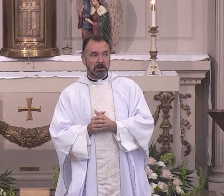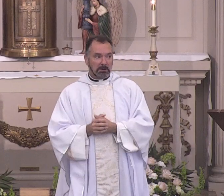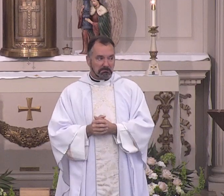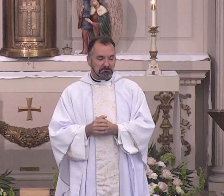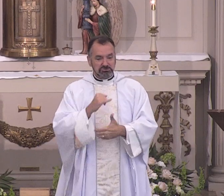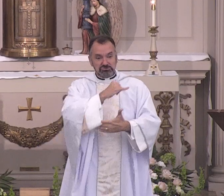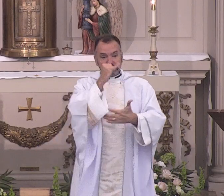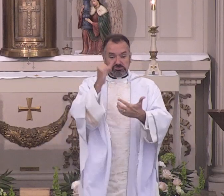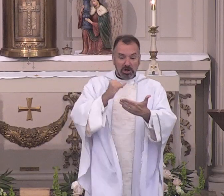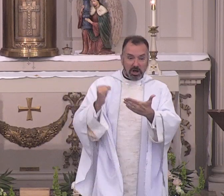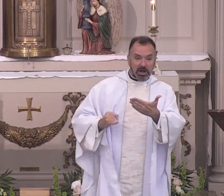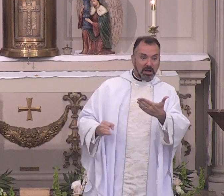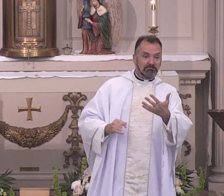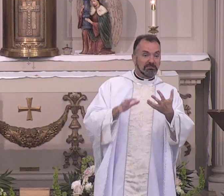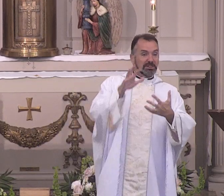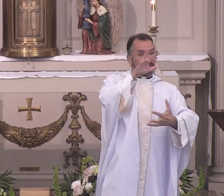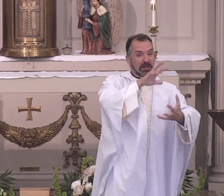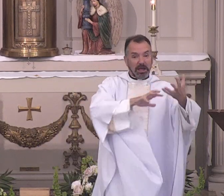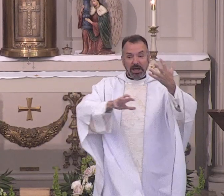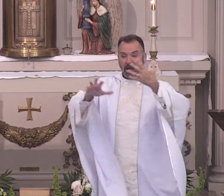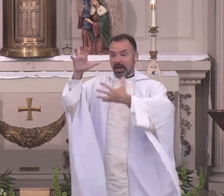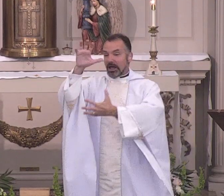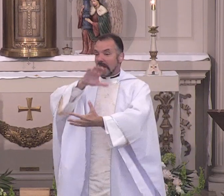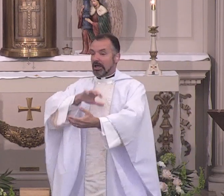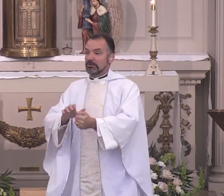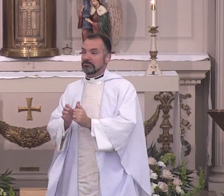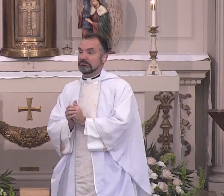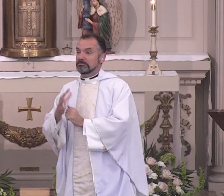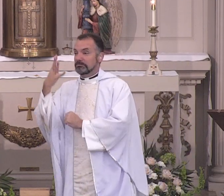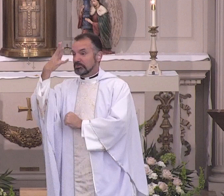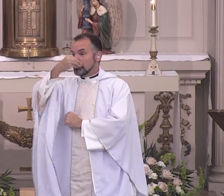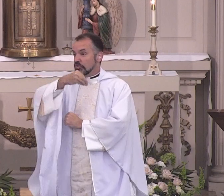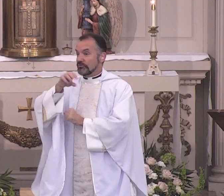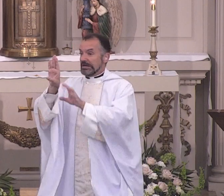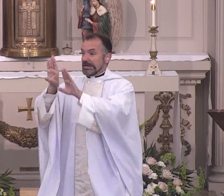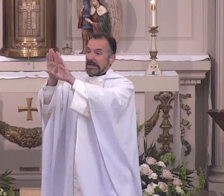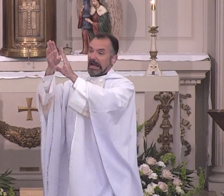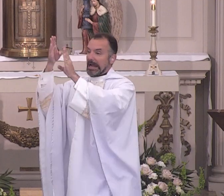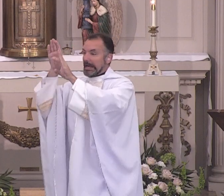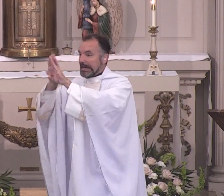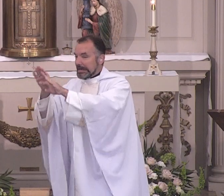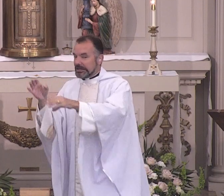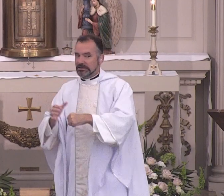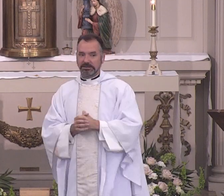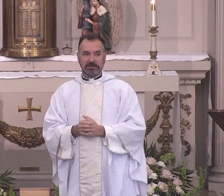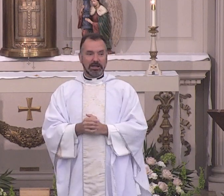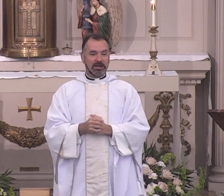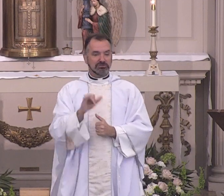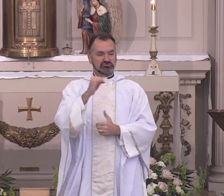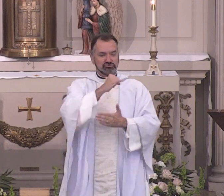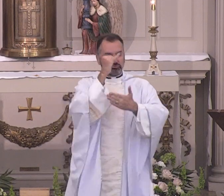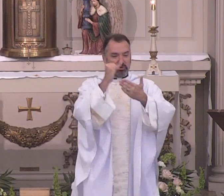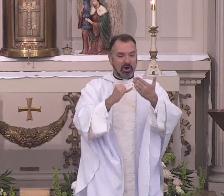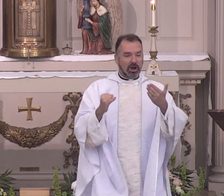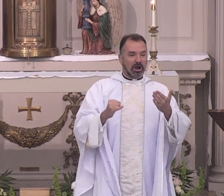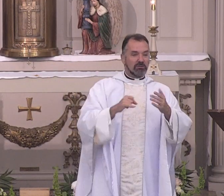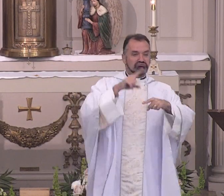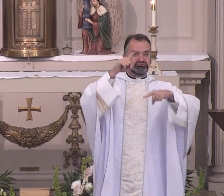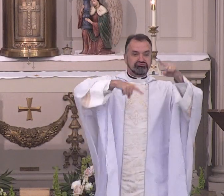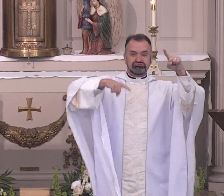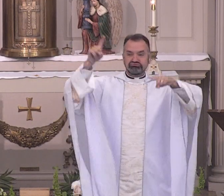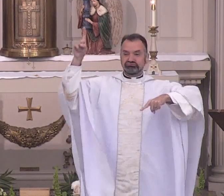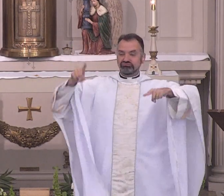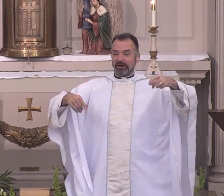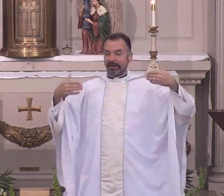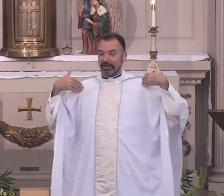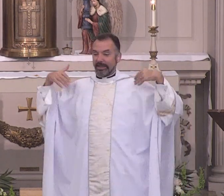like and drawing pictures to try to help me understand. and the picture included clouds and a